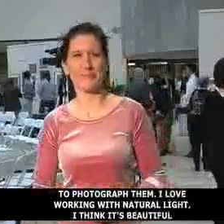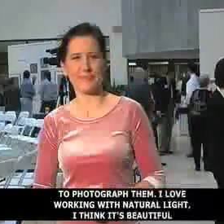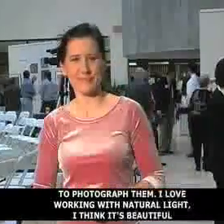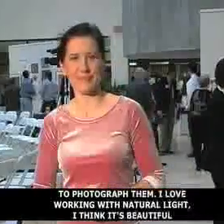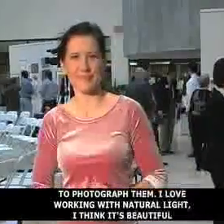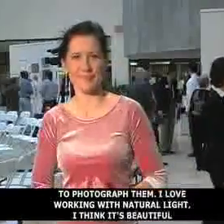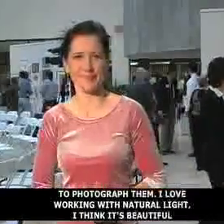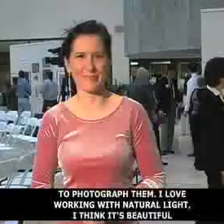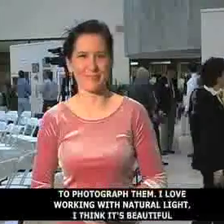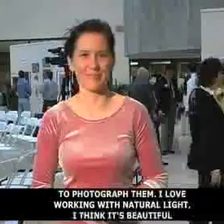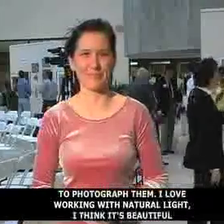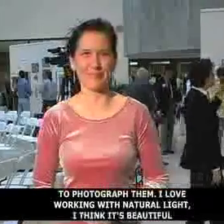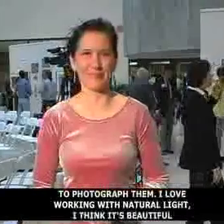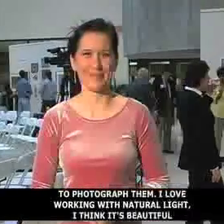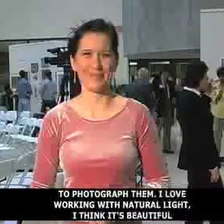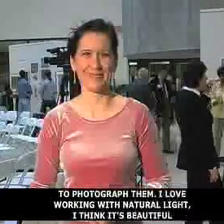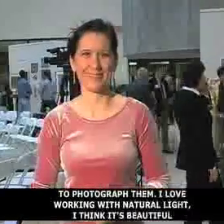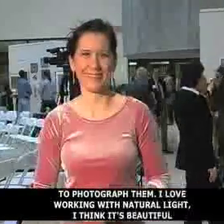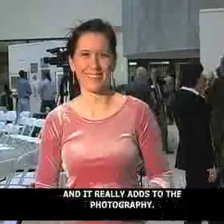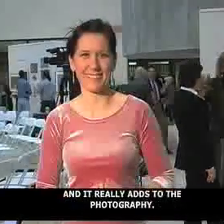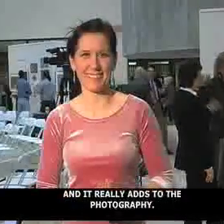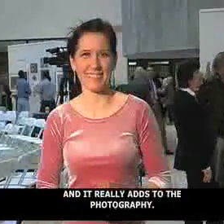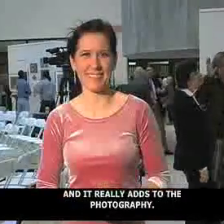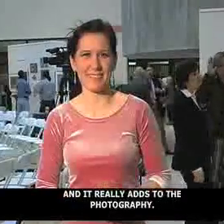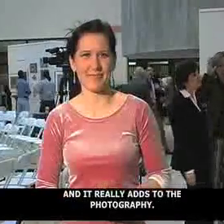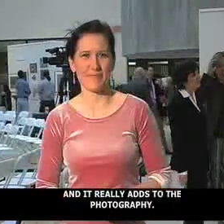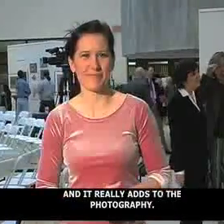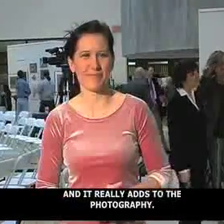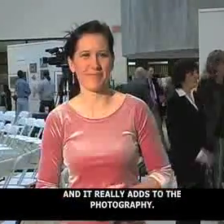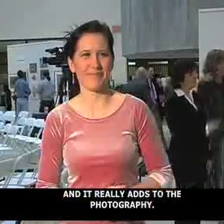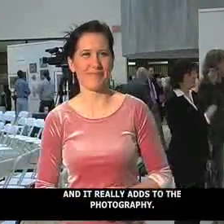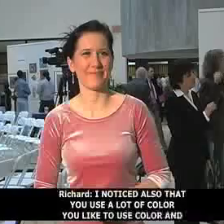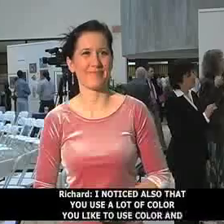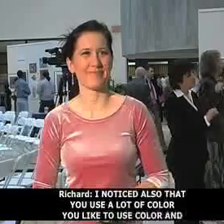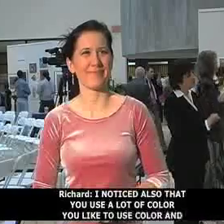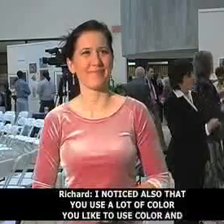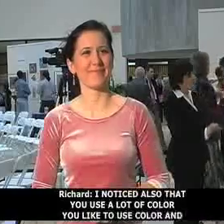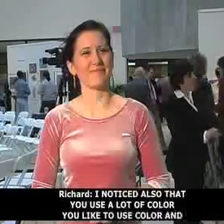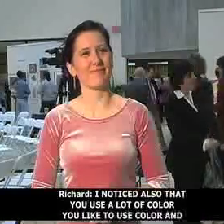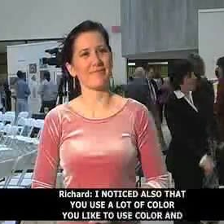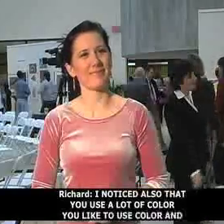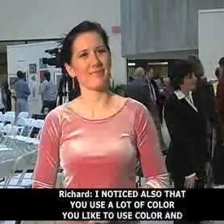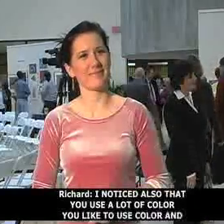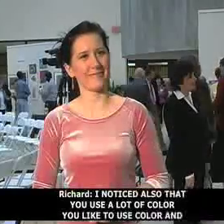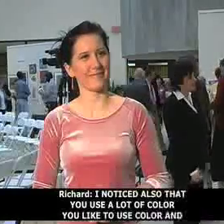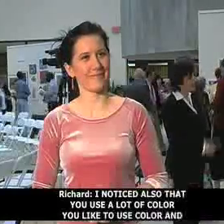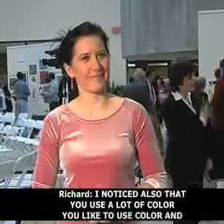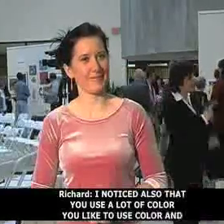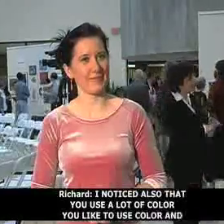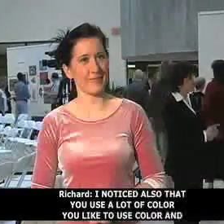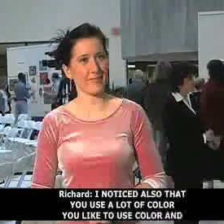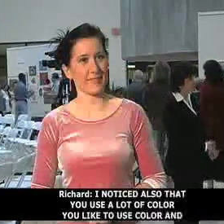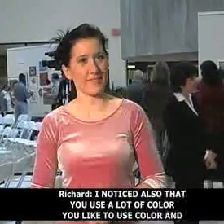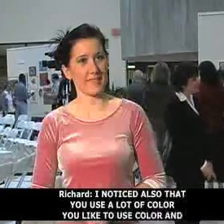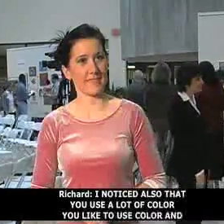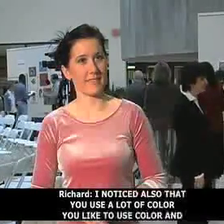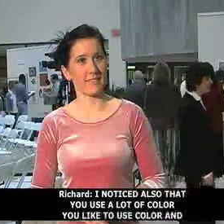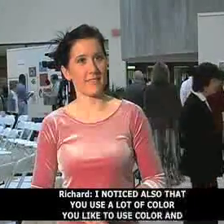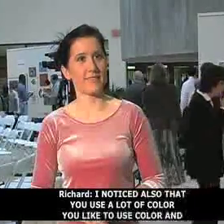think it's beautiful, and it really adds to the photography. I noticed also that you use a lot of color. You like to use color and